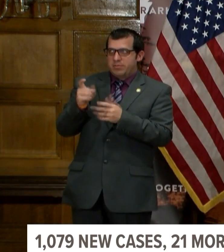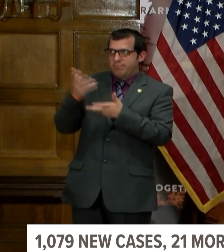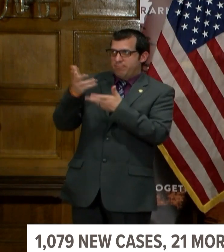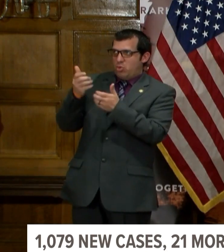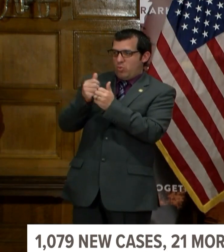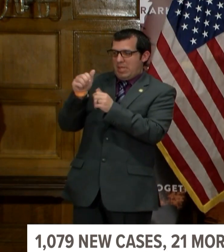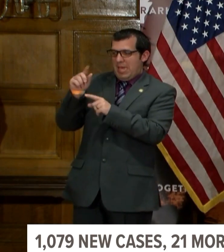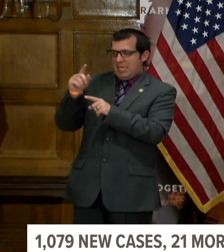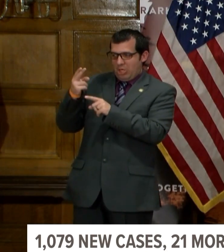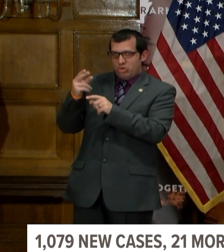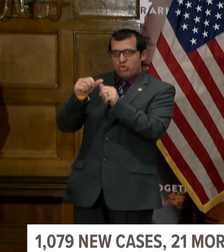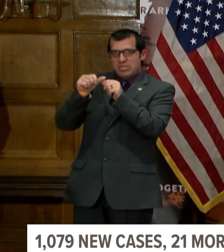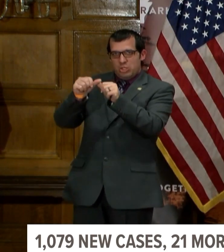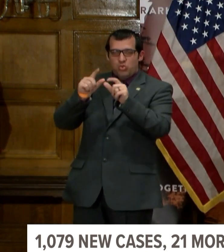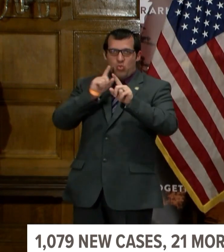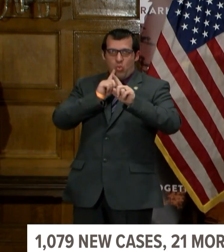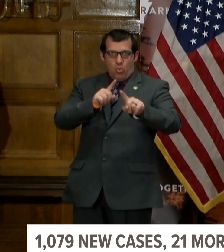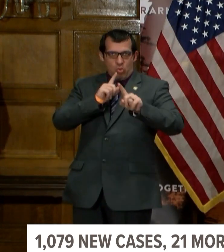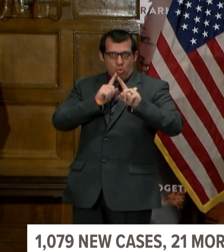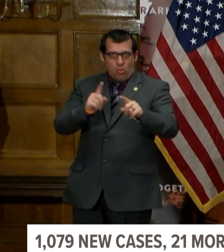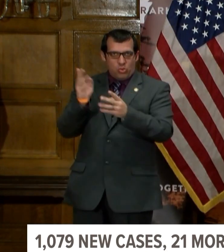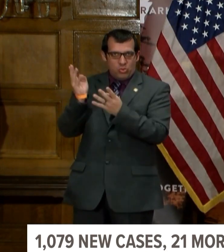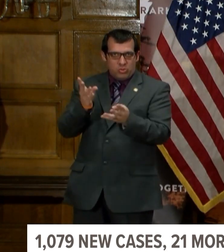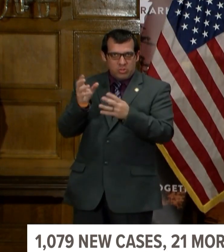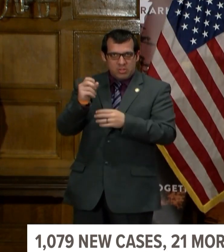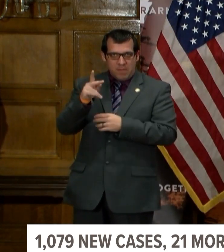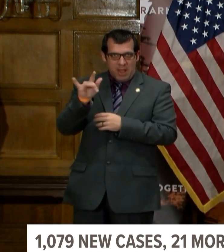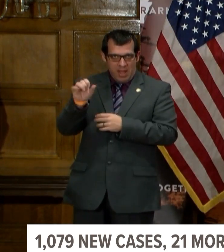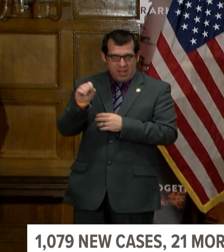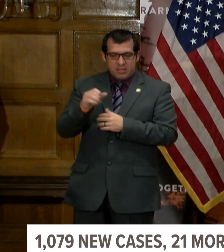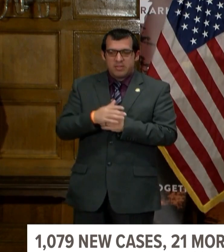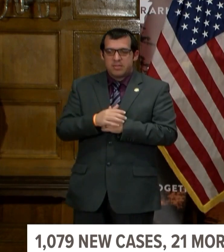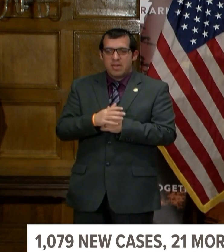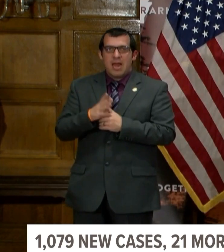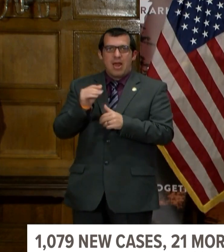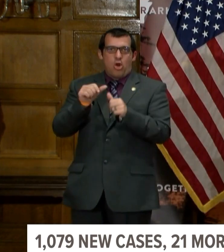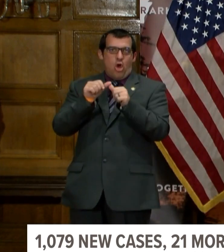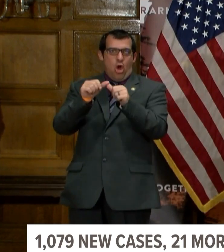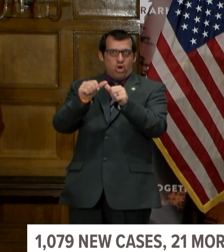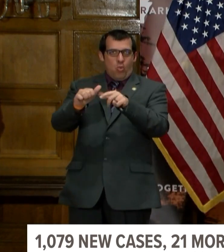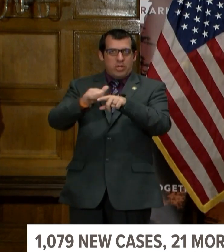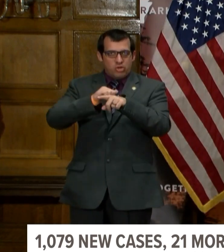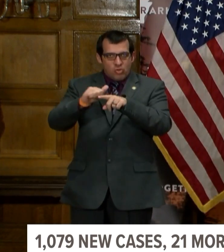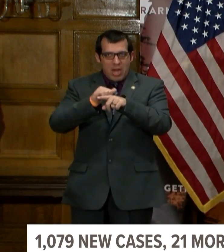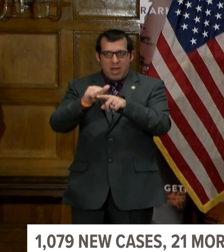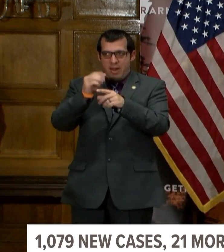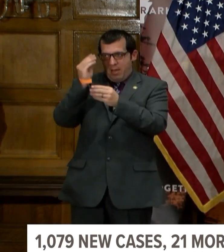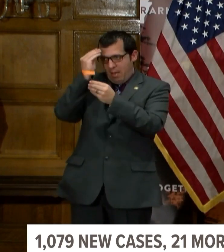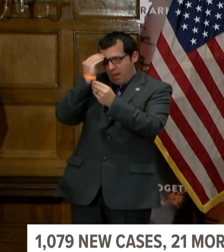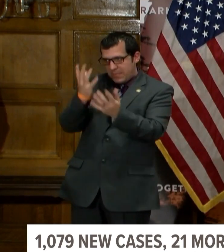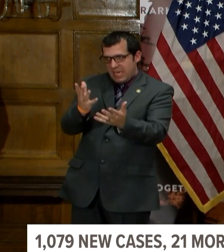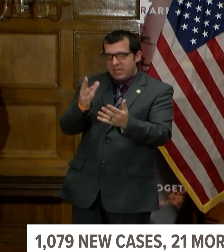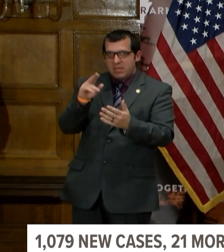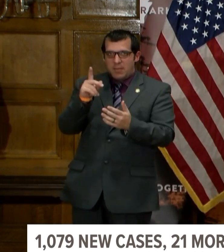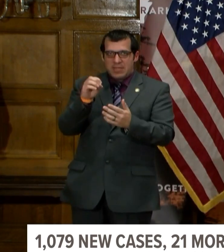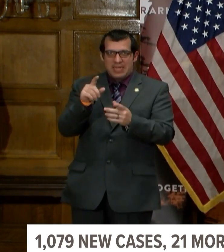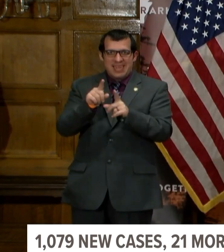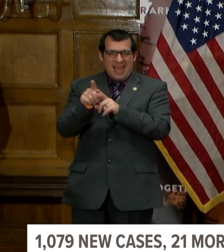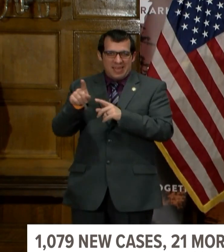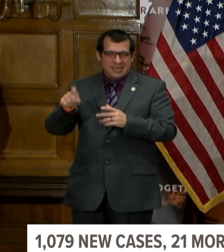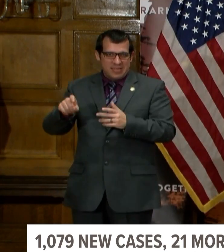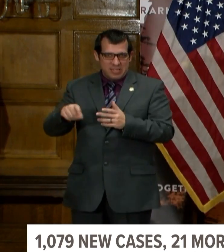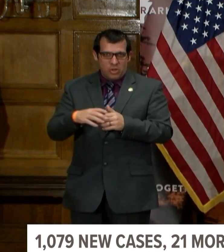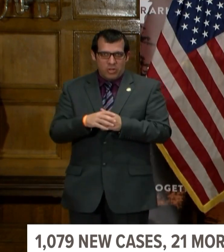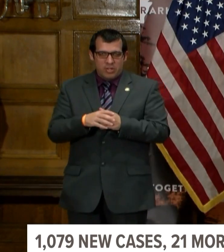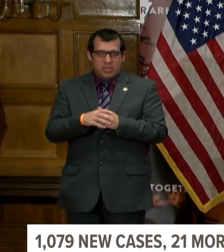continue ordering supplies as needed, and ongoing training and updates as they become necessary.